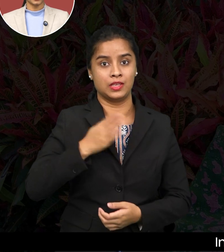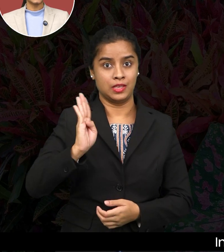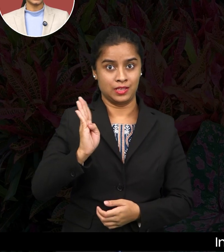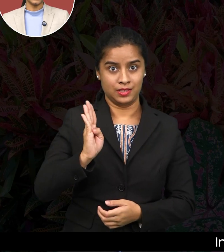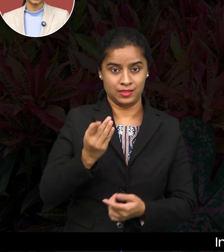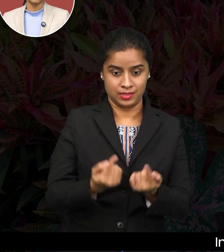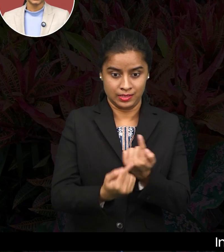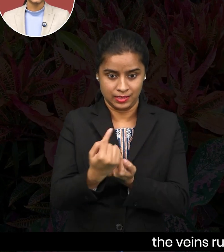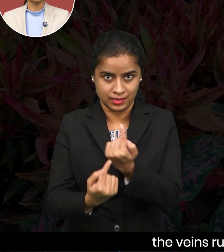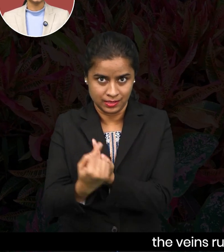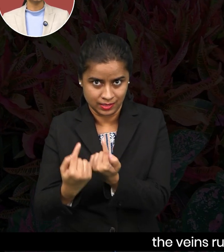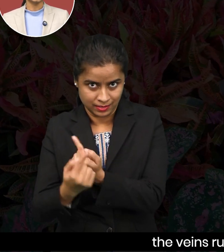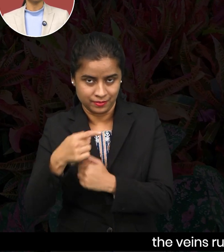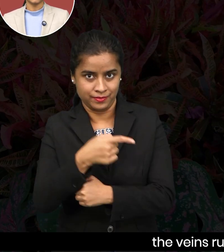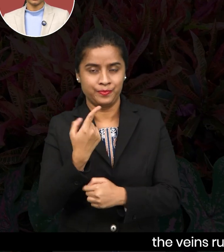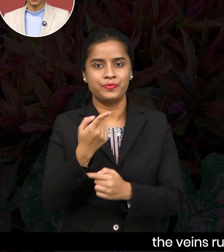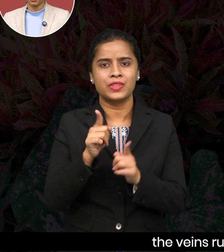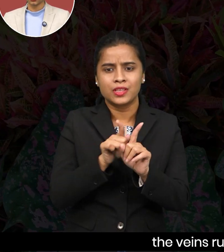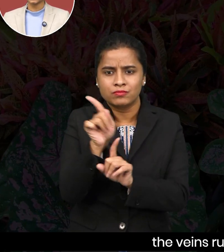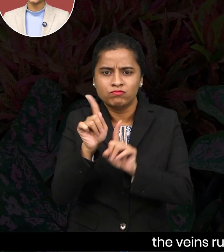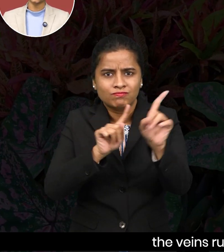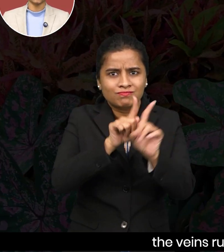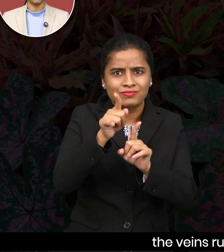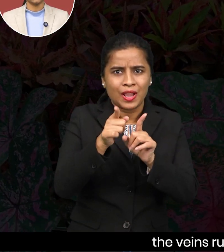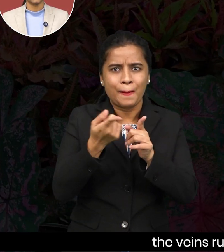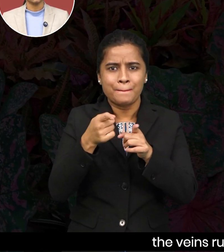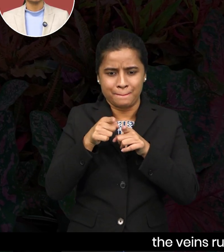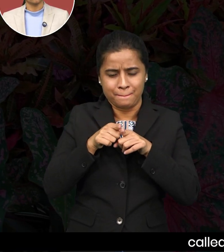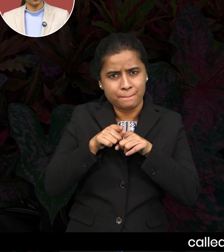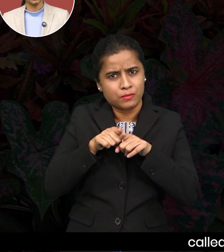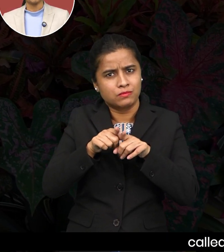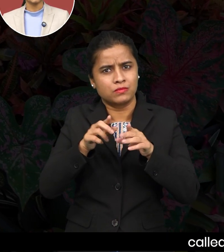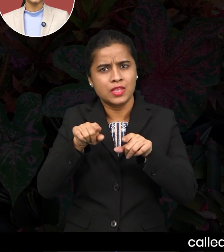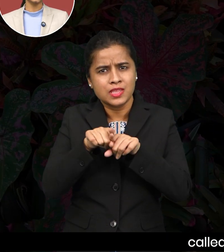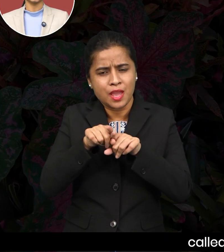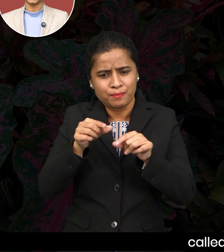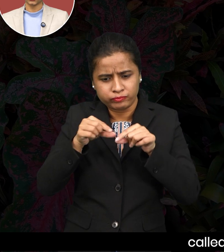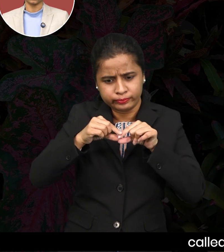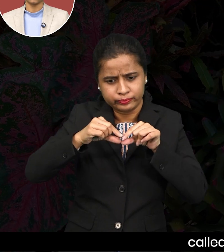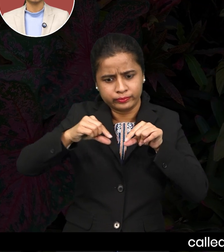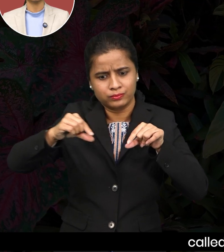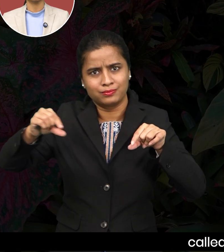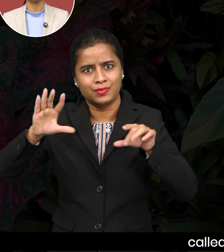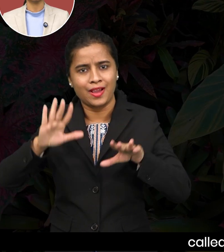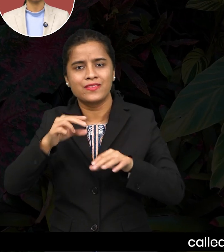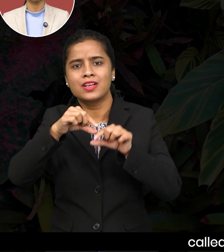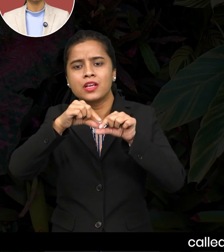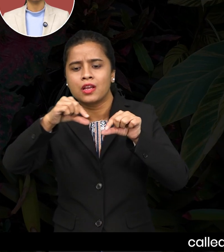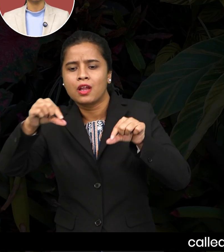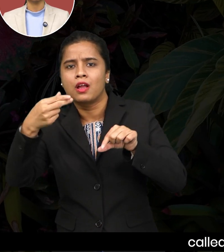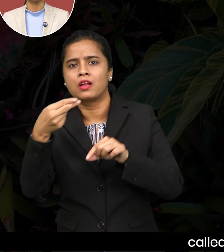In grass leaves, the veins run parallel to each other, called parallel venation.